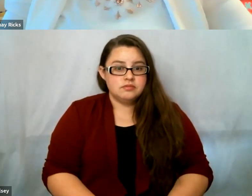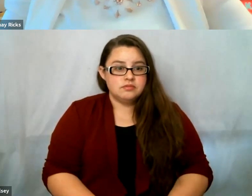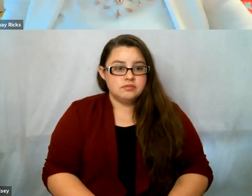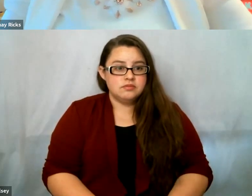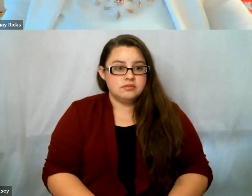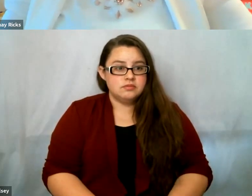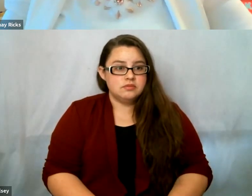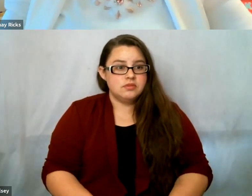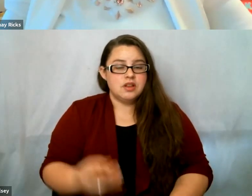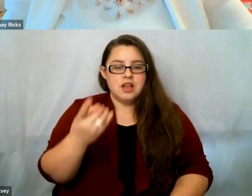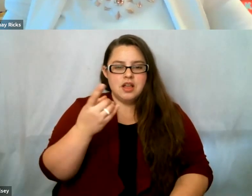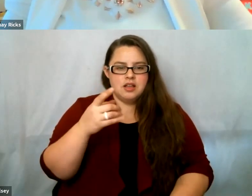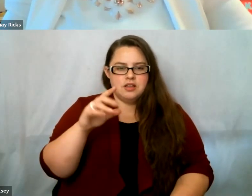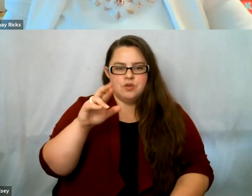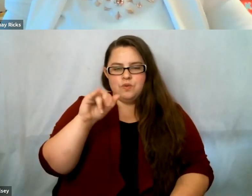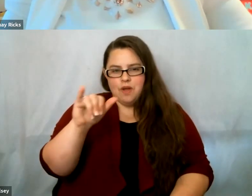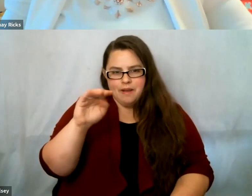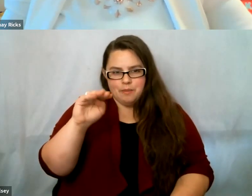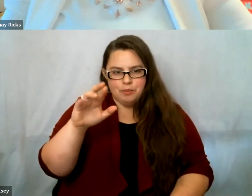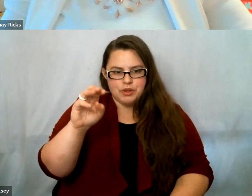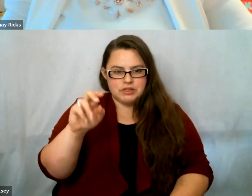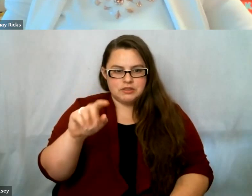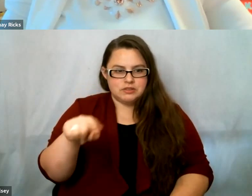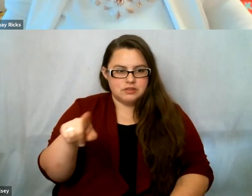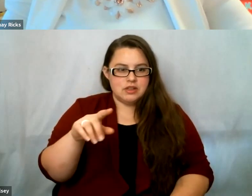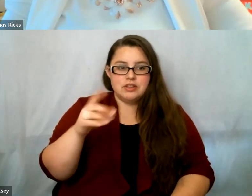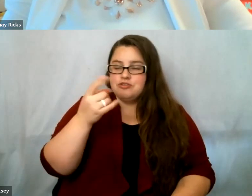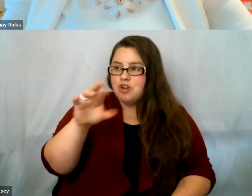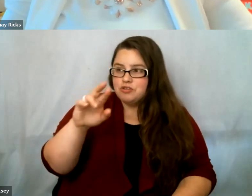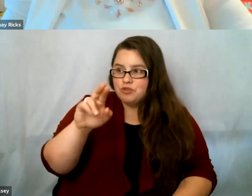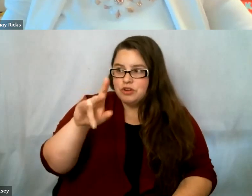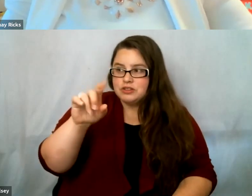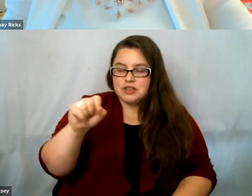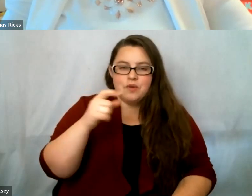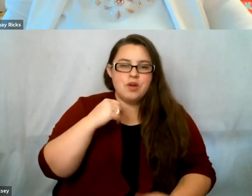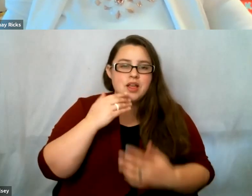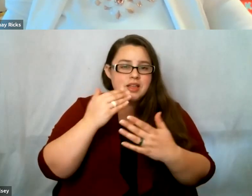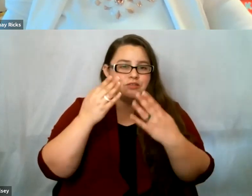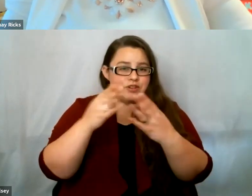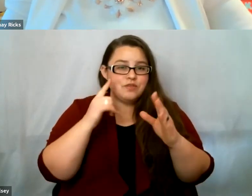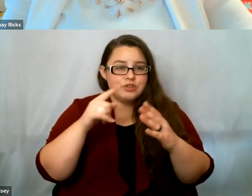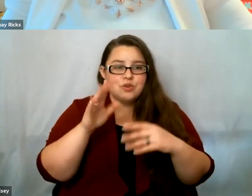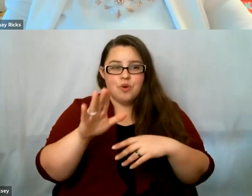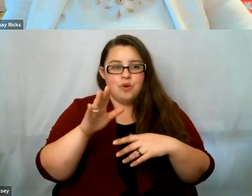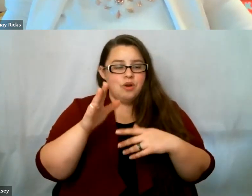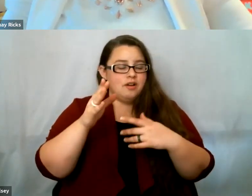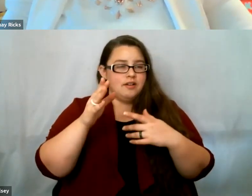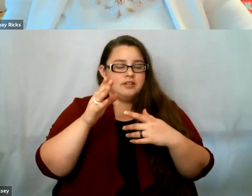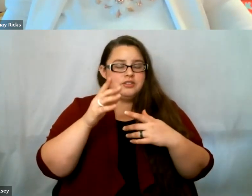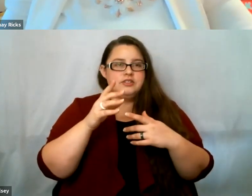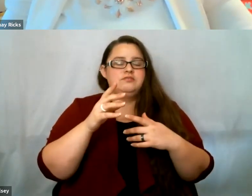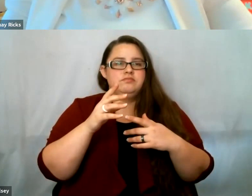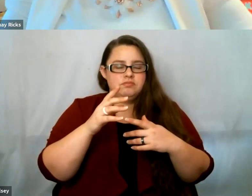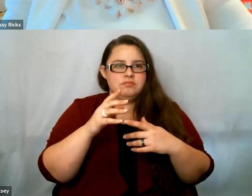Dr. Ricks, hi there. I wanted to thank you in general for your excellent and awe-inspiring and empowering presentation.